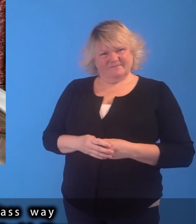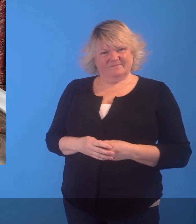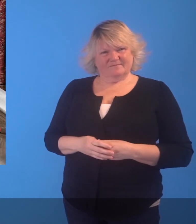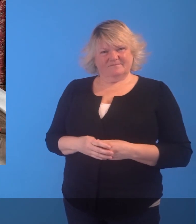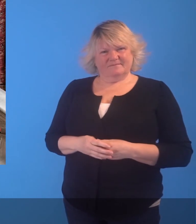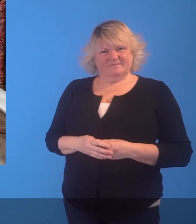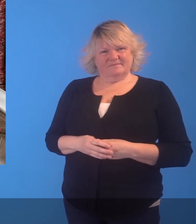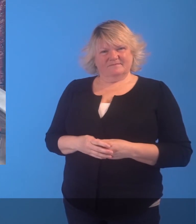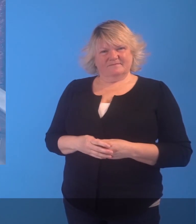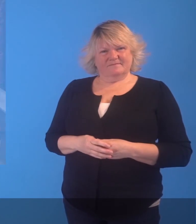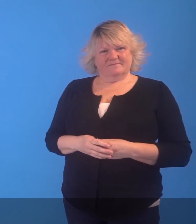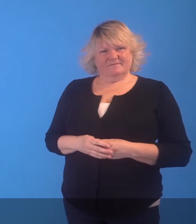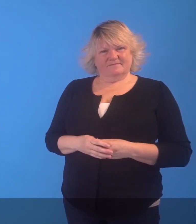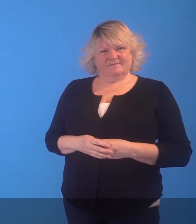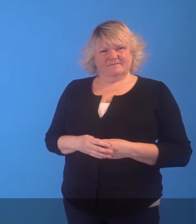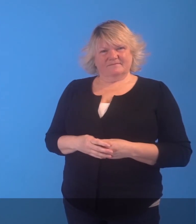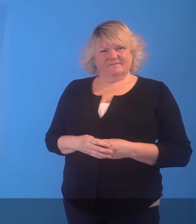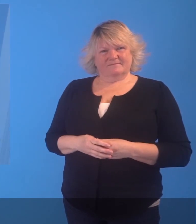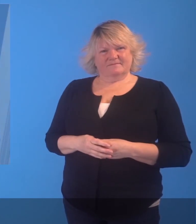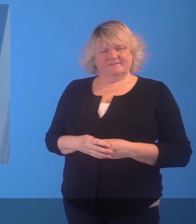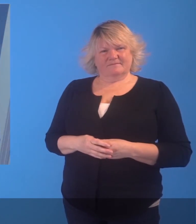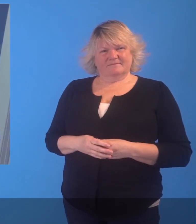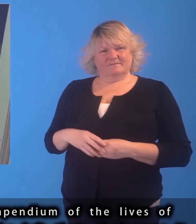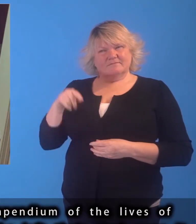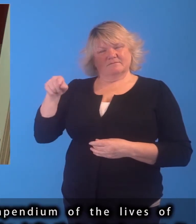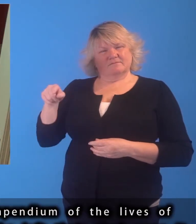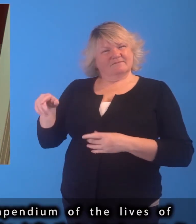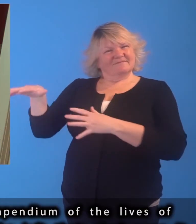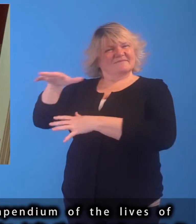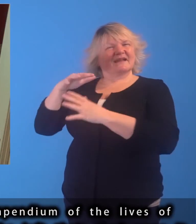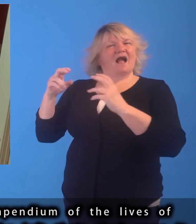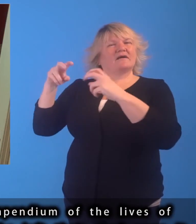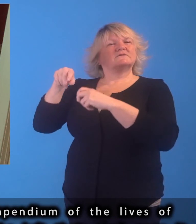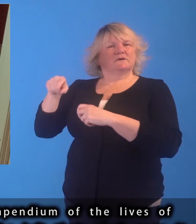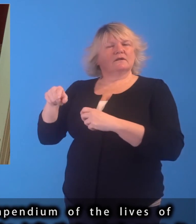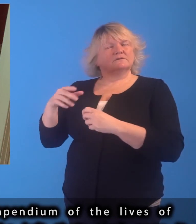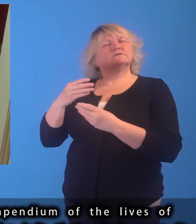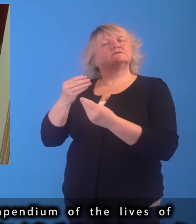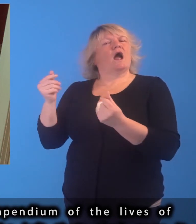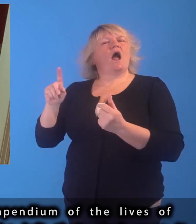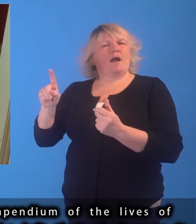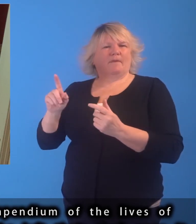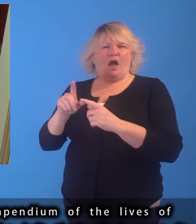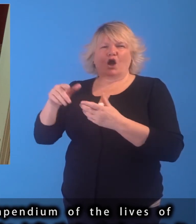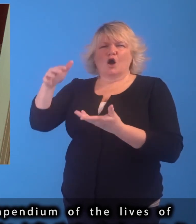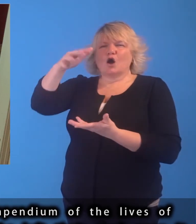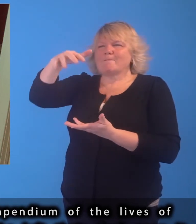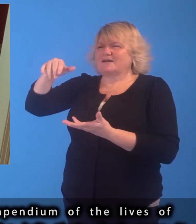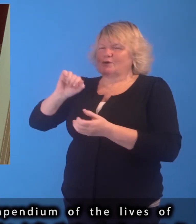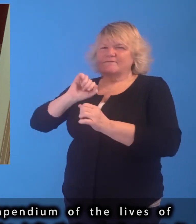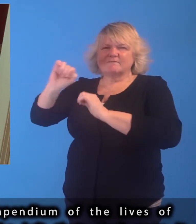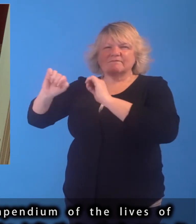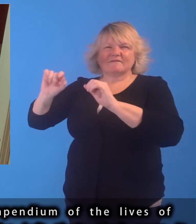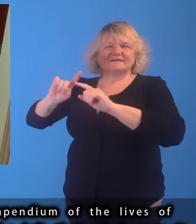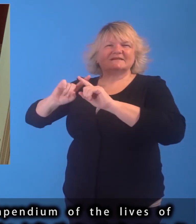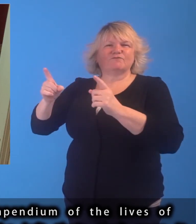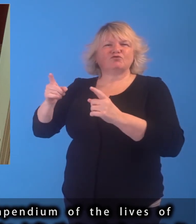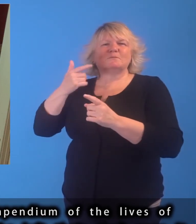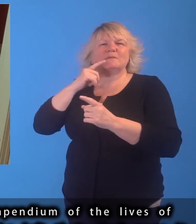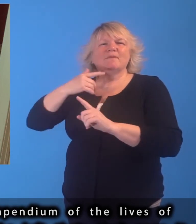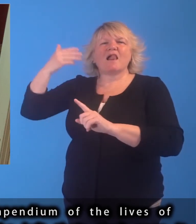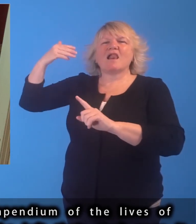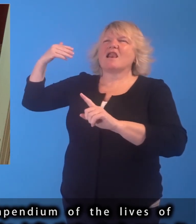The Reeds had a staff of around 10 servants, from the housekeeper to the maids to their chauffeur